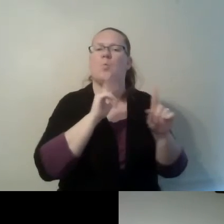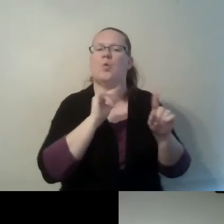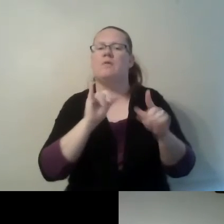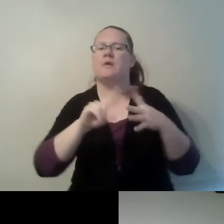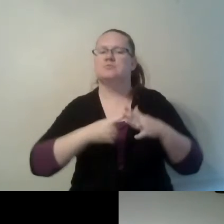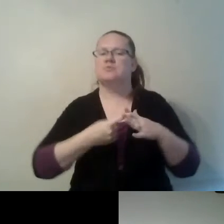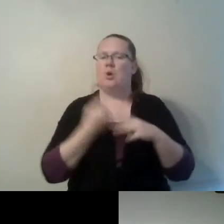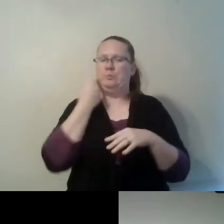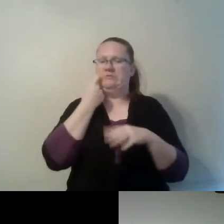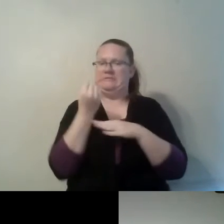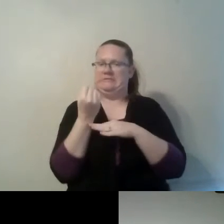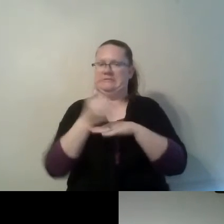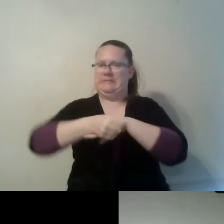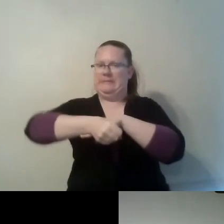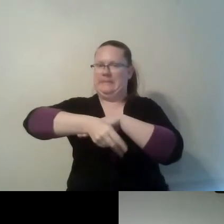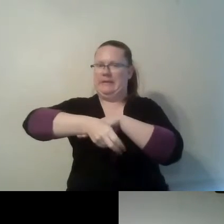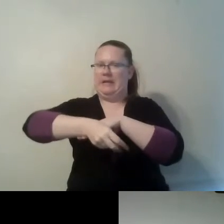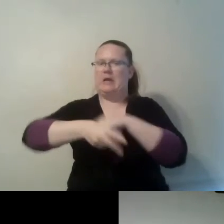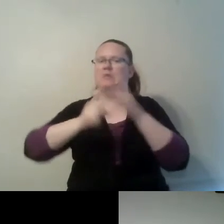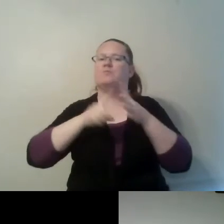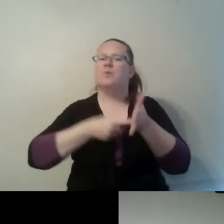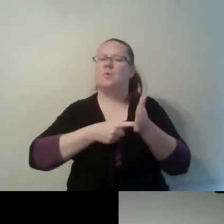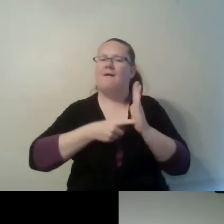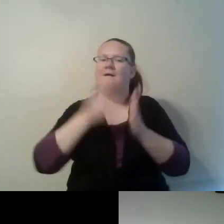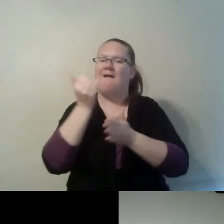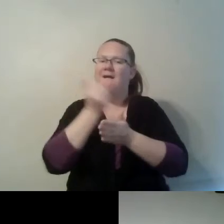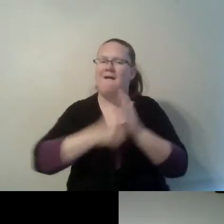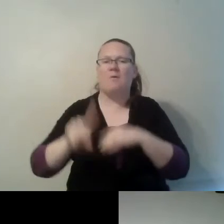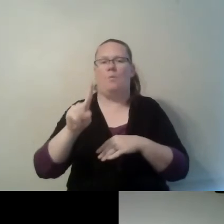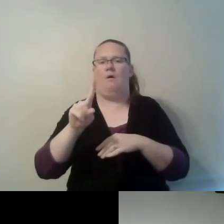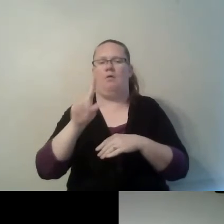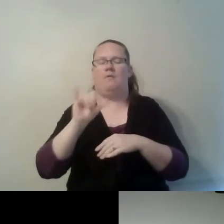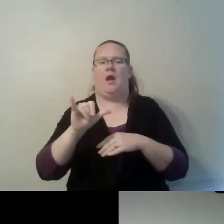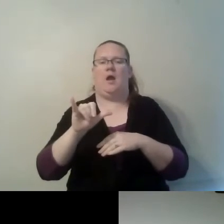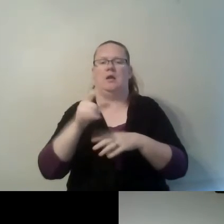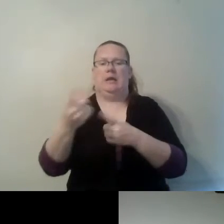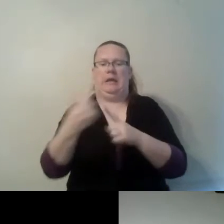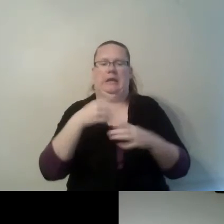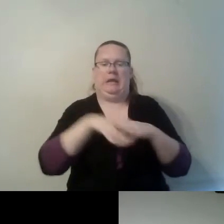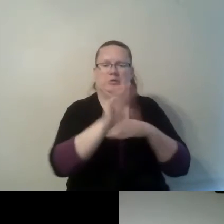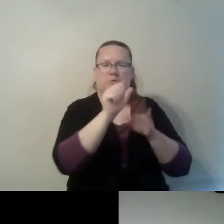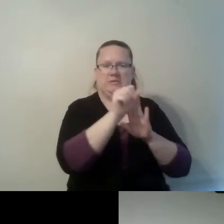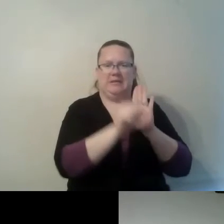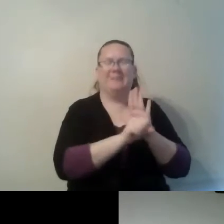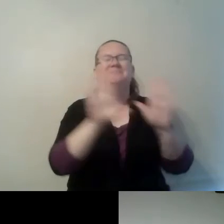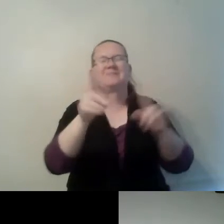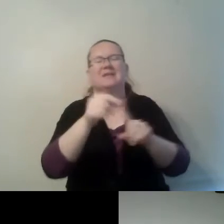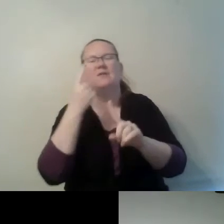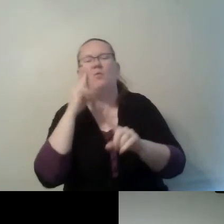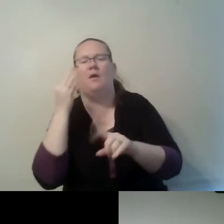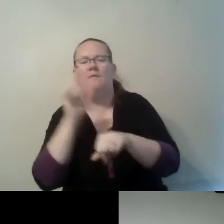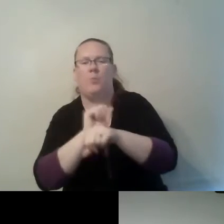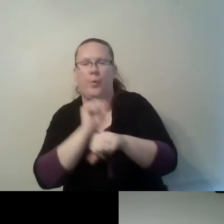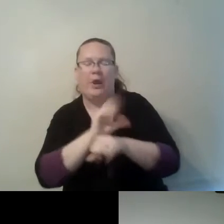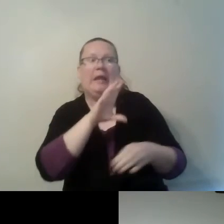midnight required anyone coming into the state, excluding people who work over the state line, say, for example, live in Toledo, work in Lambertville, vice versa,